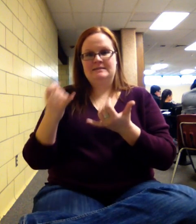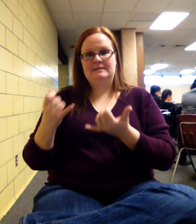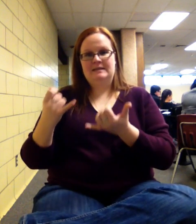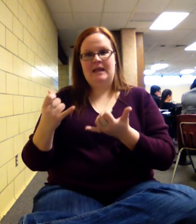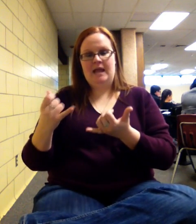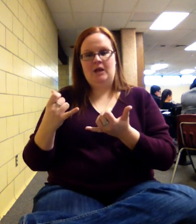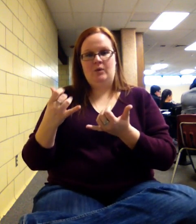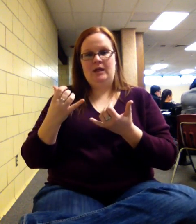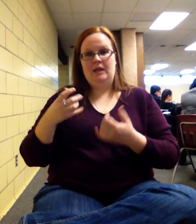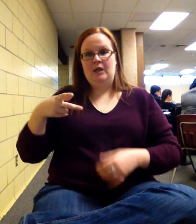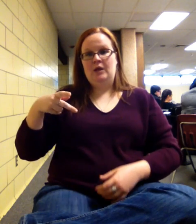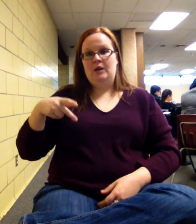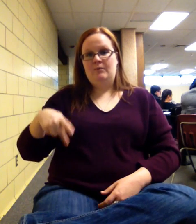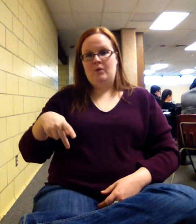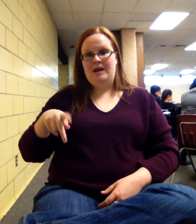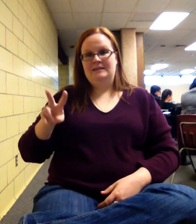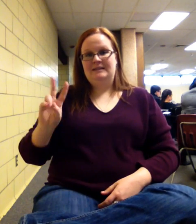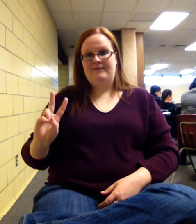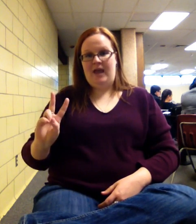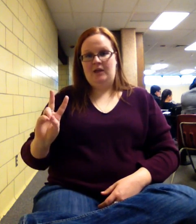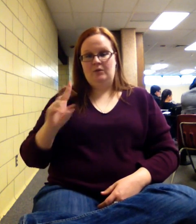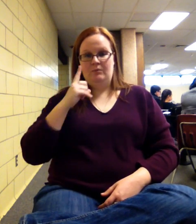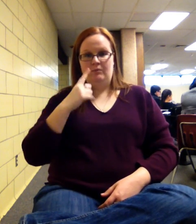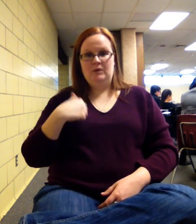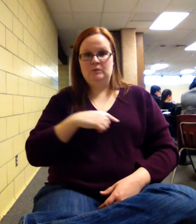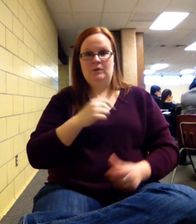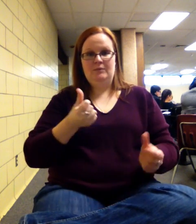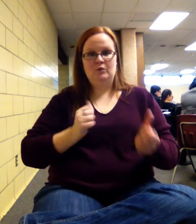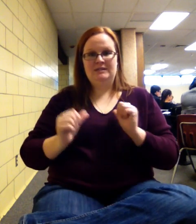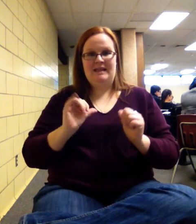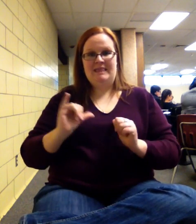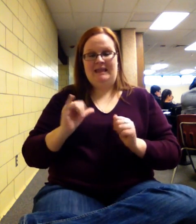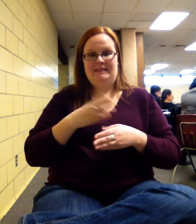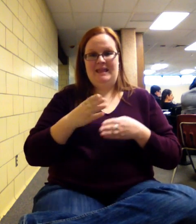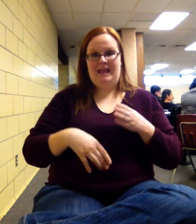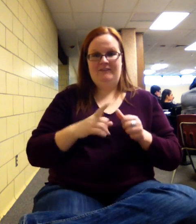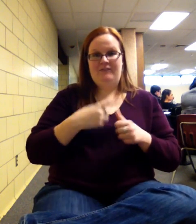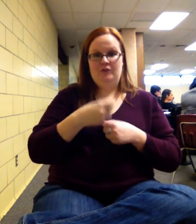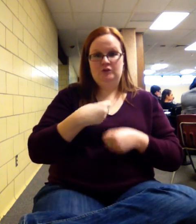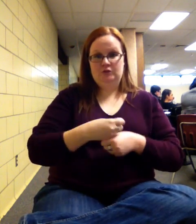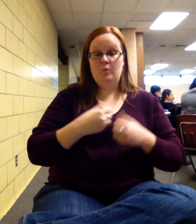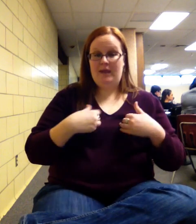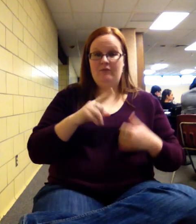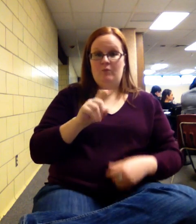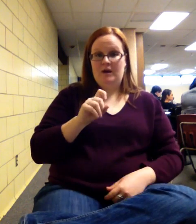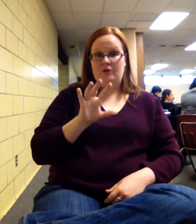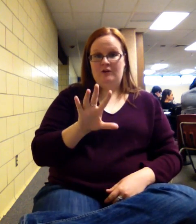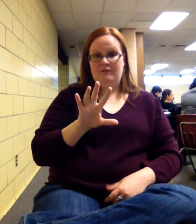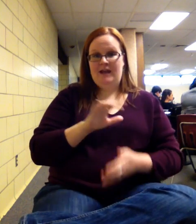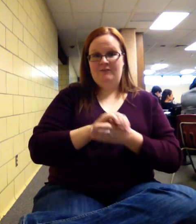a present value, because we're going to pretend like at the end of year 1, we have $105 sitting in our account,